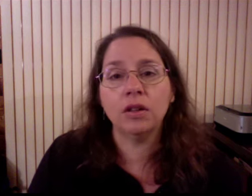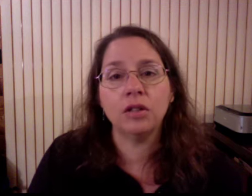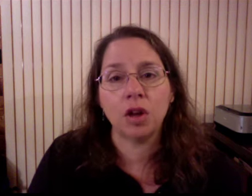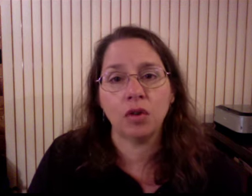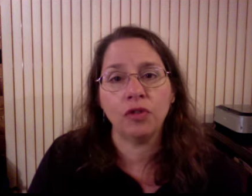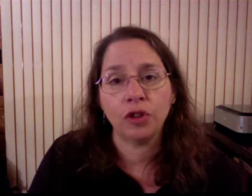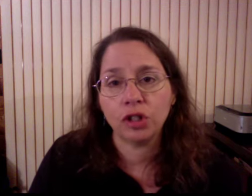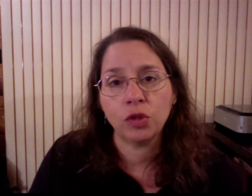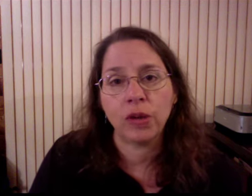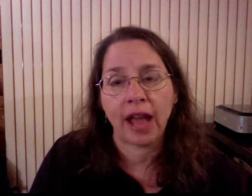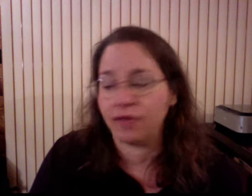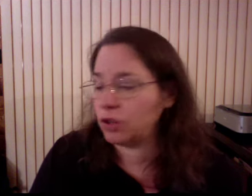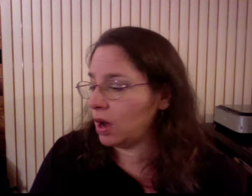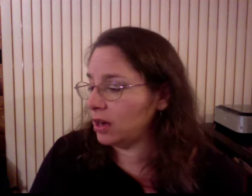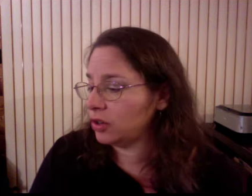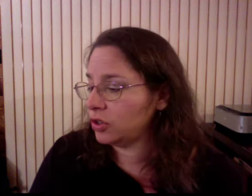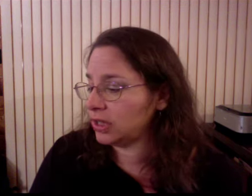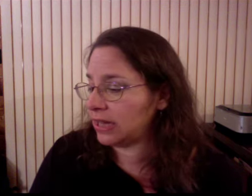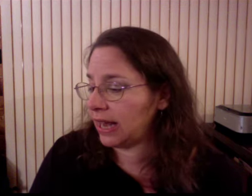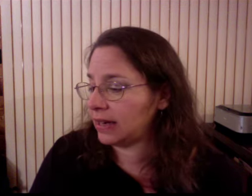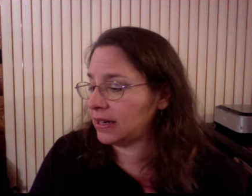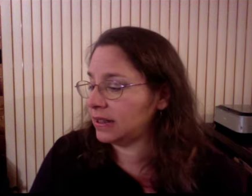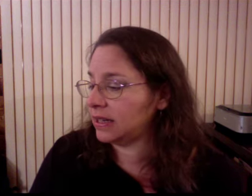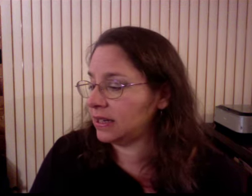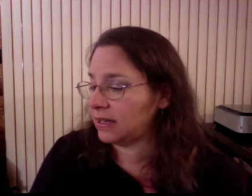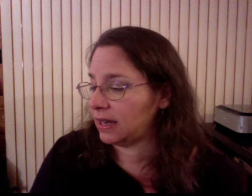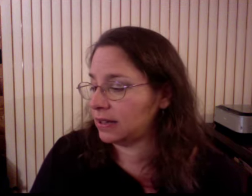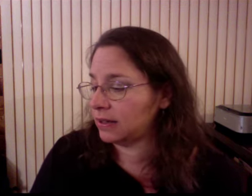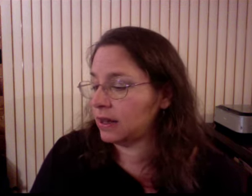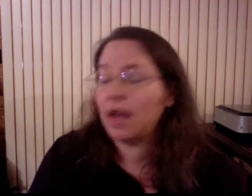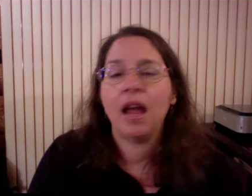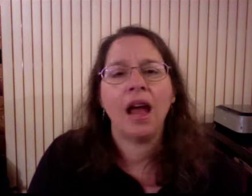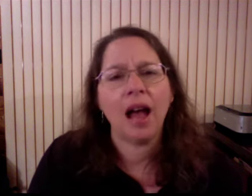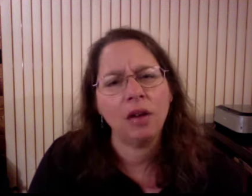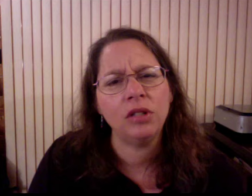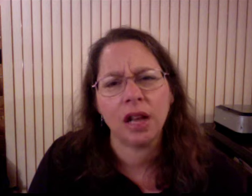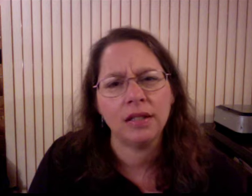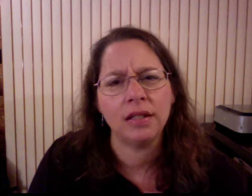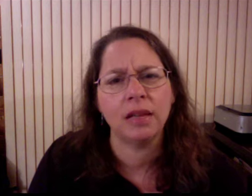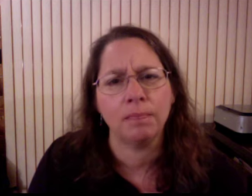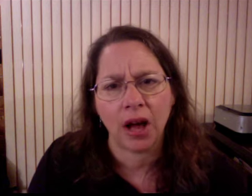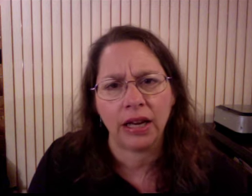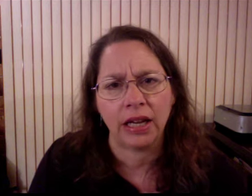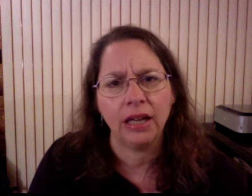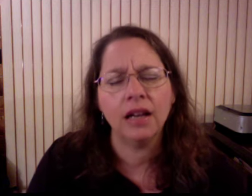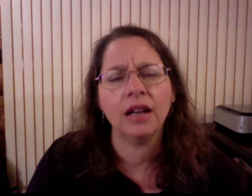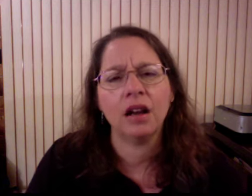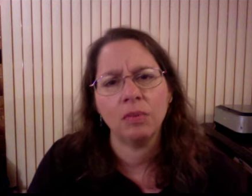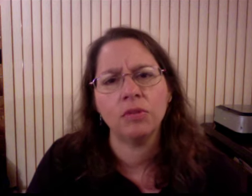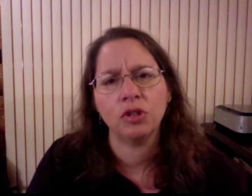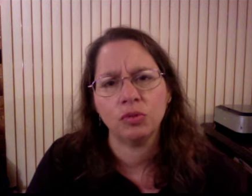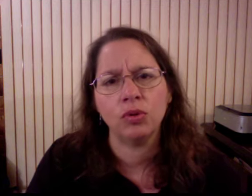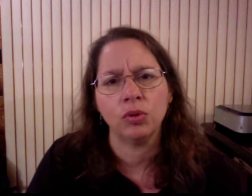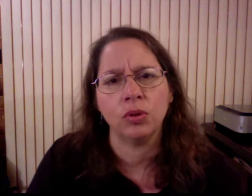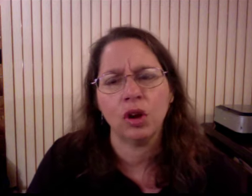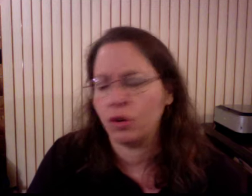So first we have to understand the disease. How does the body come to rule over